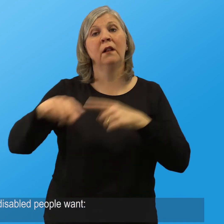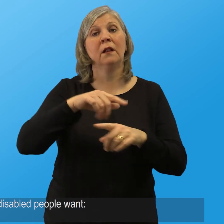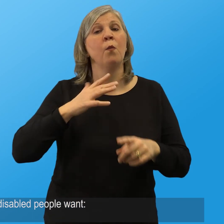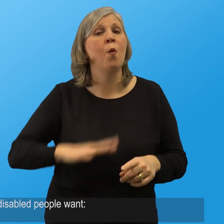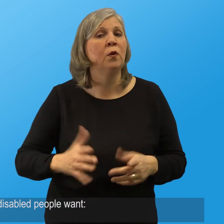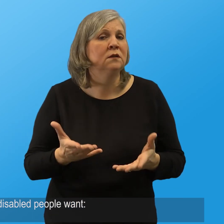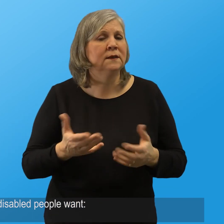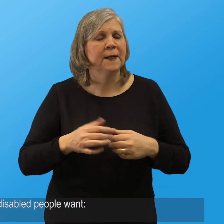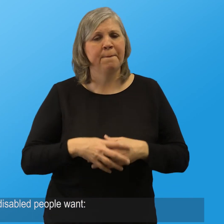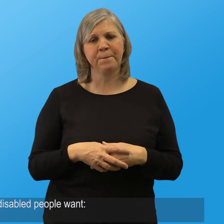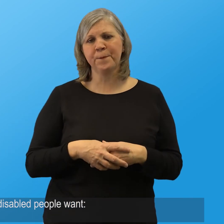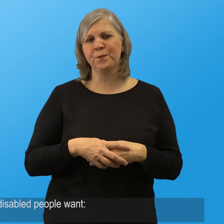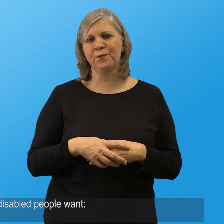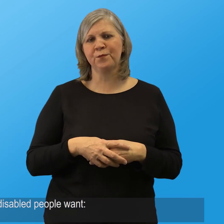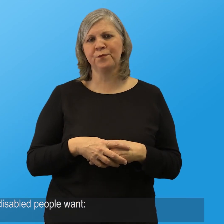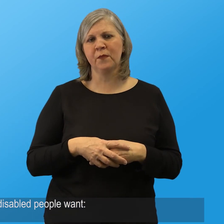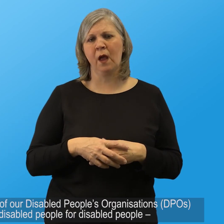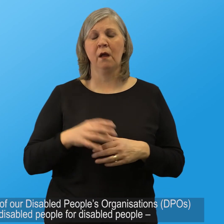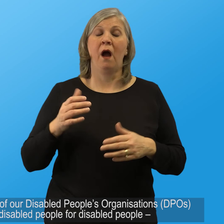What disabled people want.